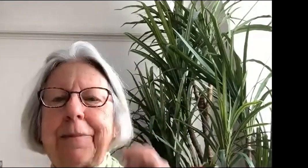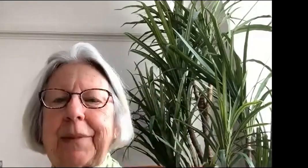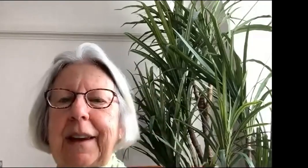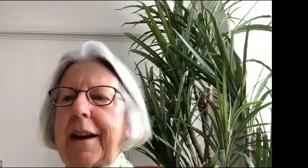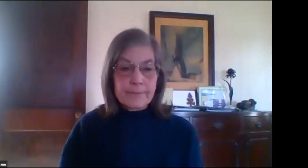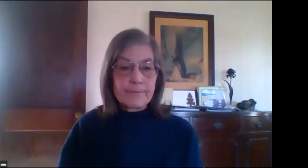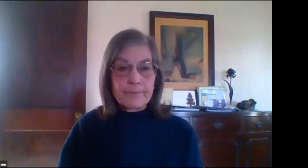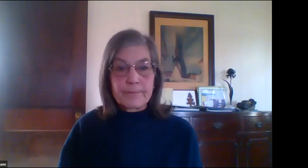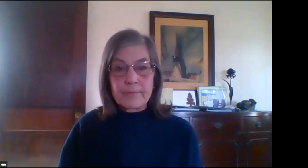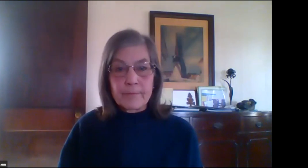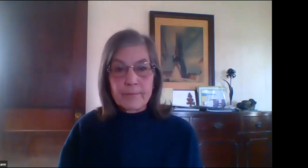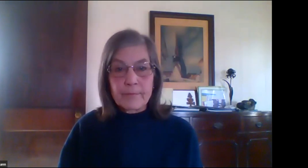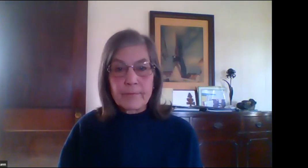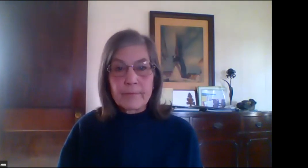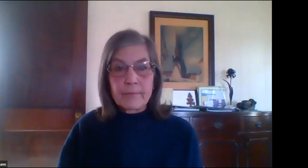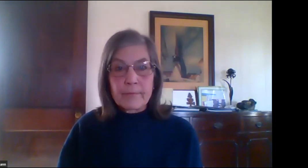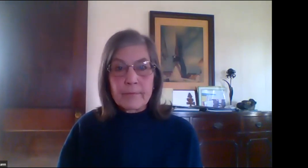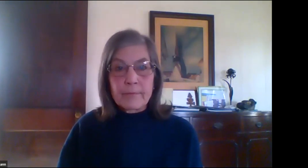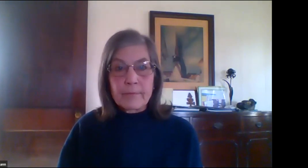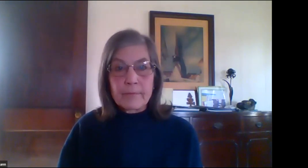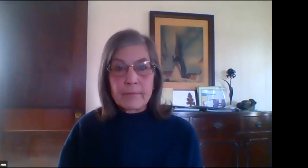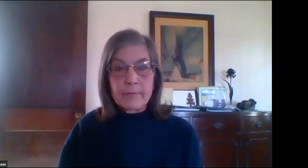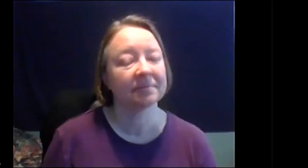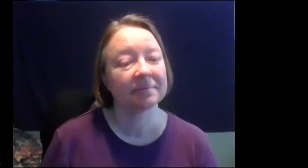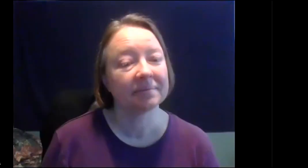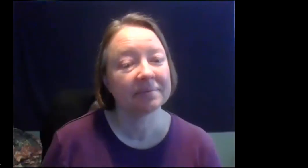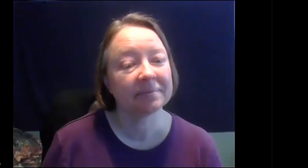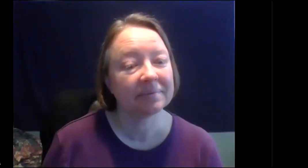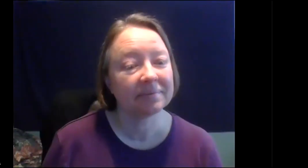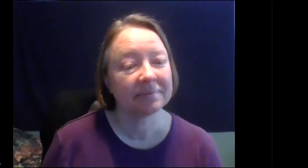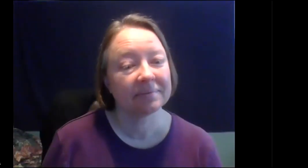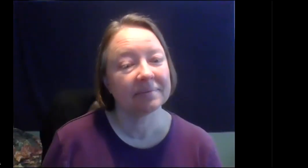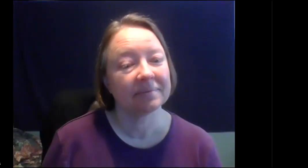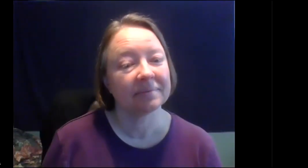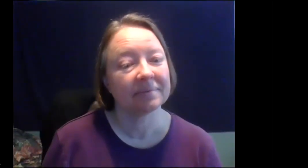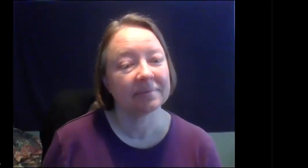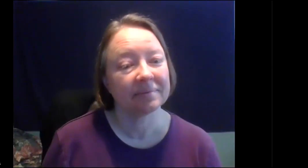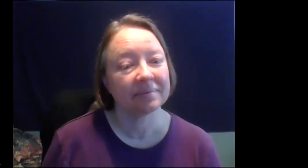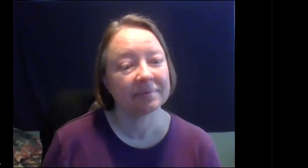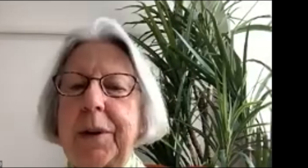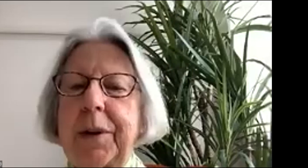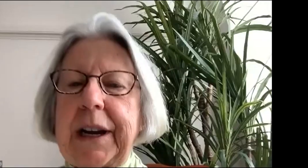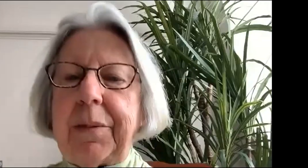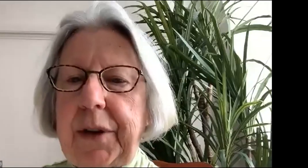Okay, thanks. Beth, Mhm. I just need a quick